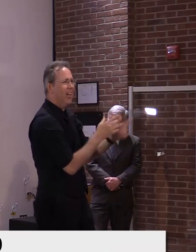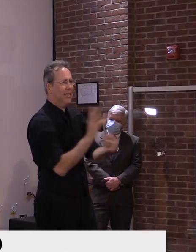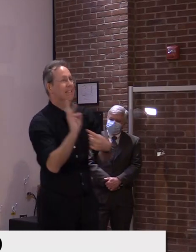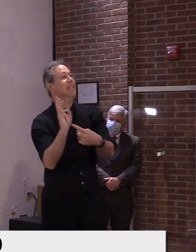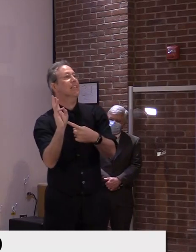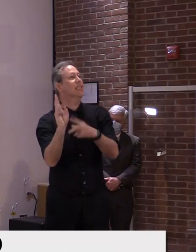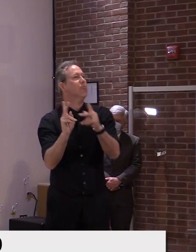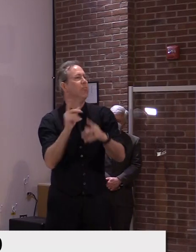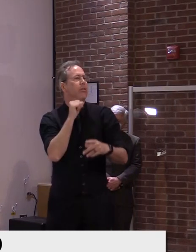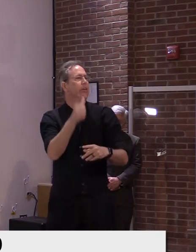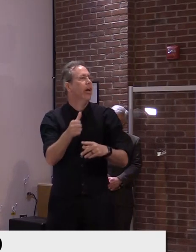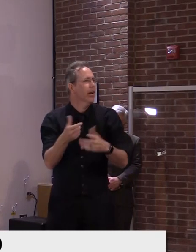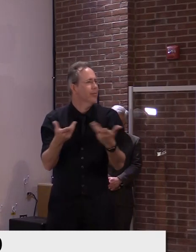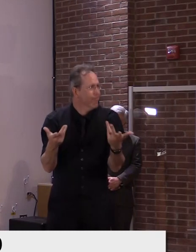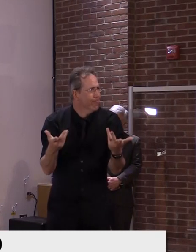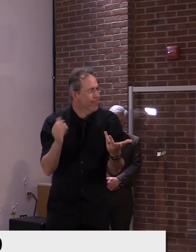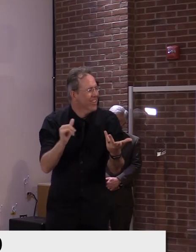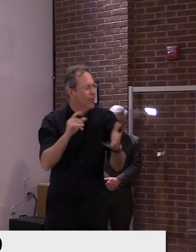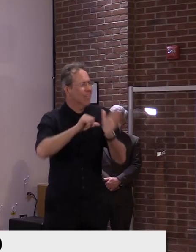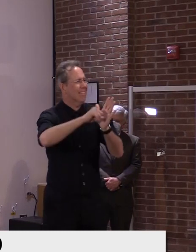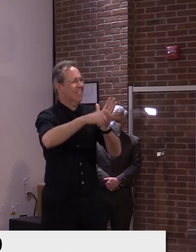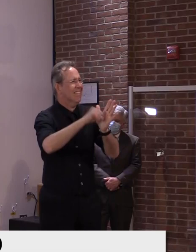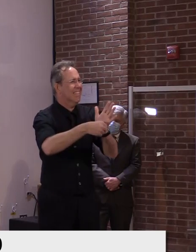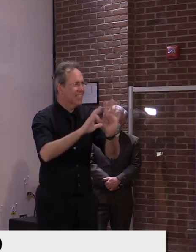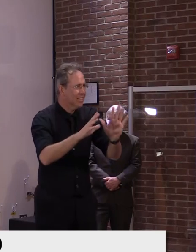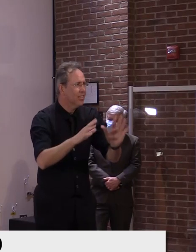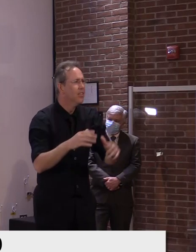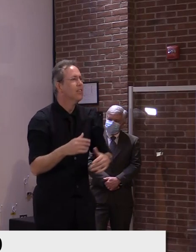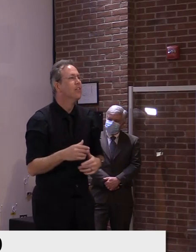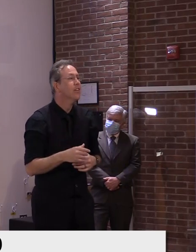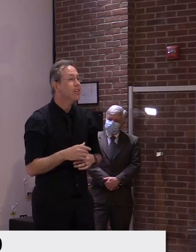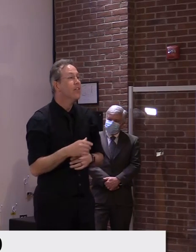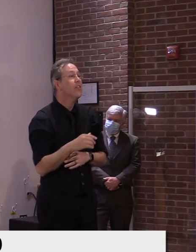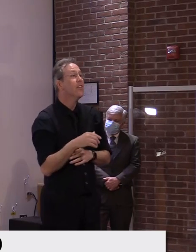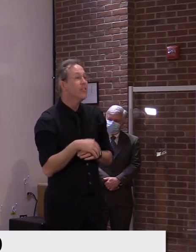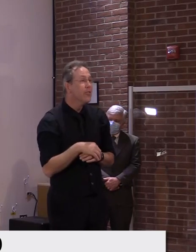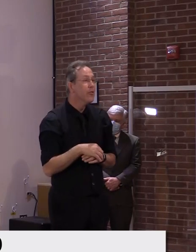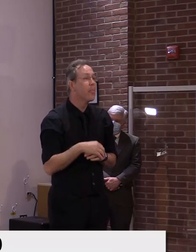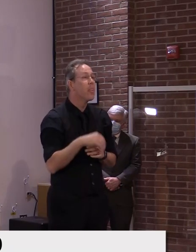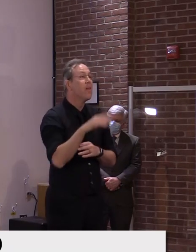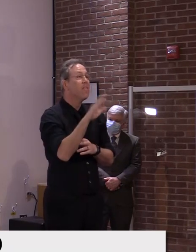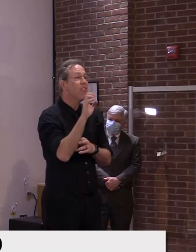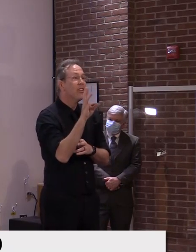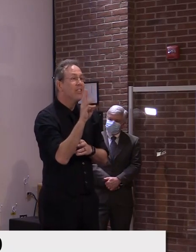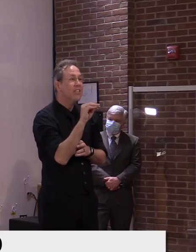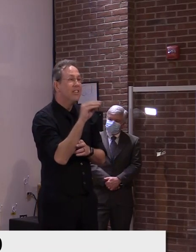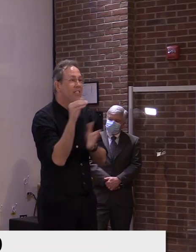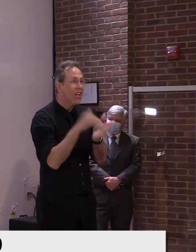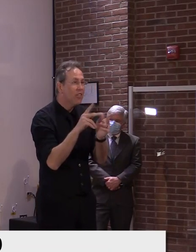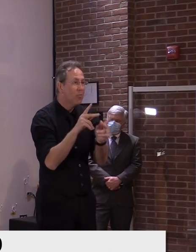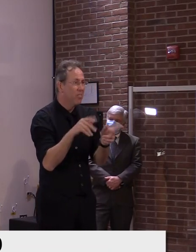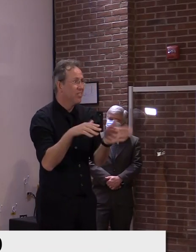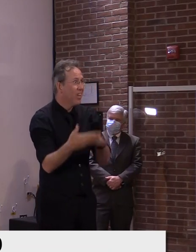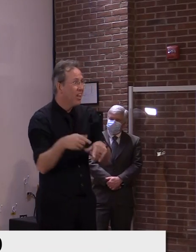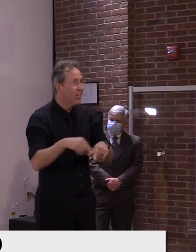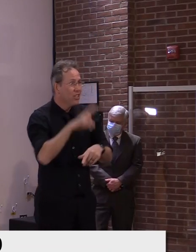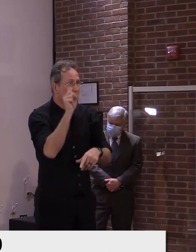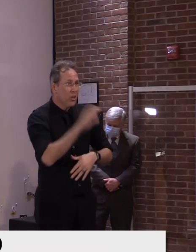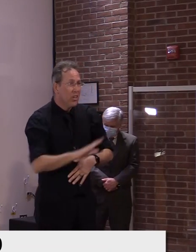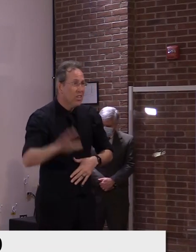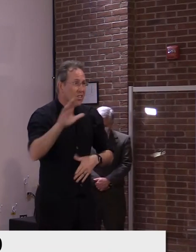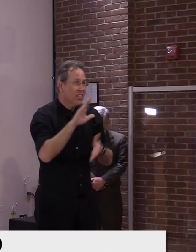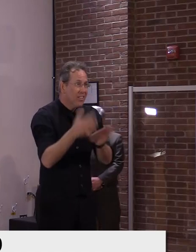in this country, about 750 deaths per day. So the chances